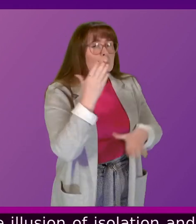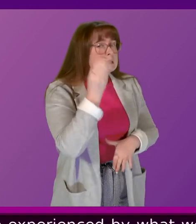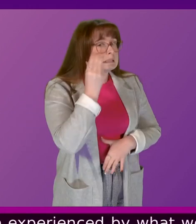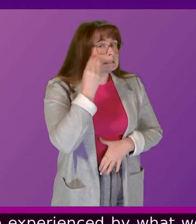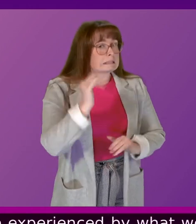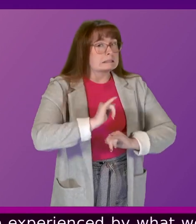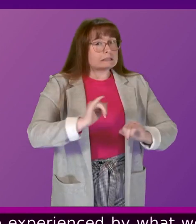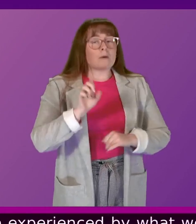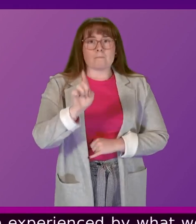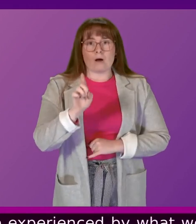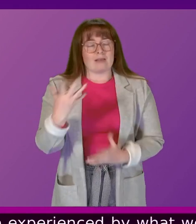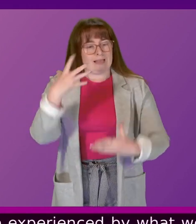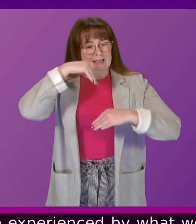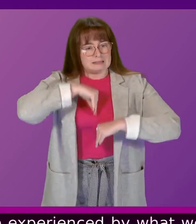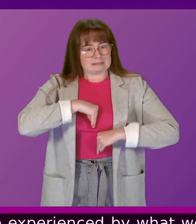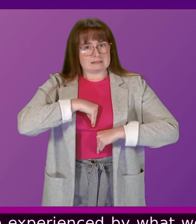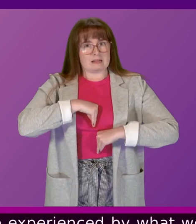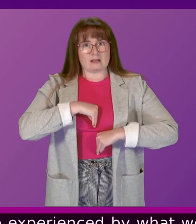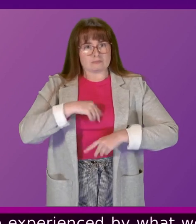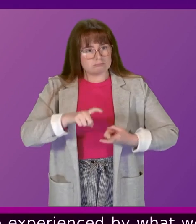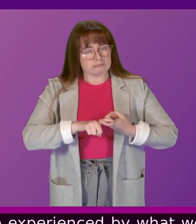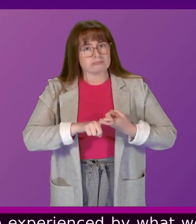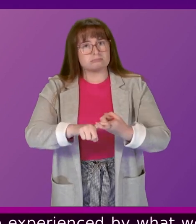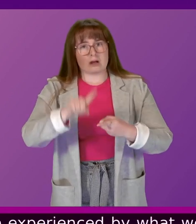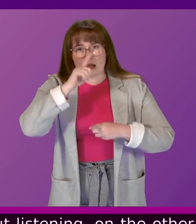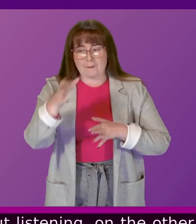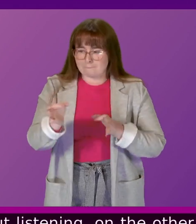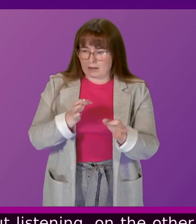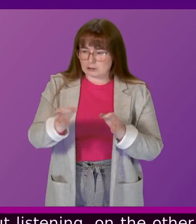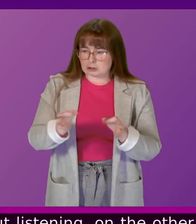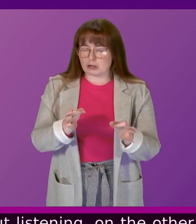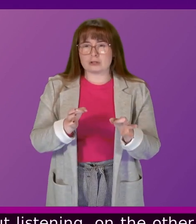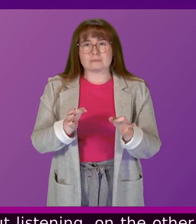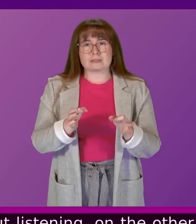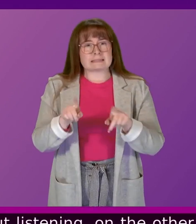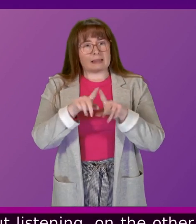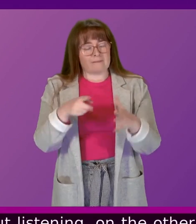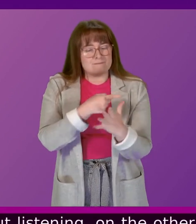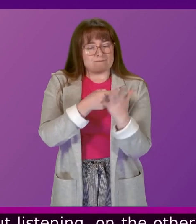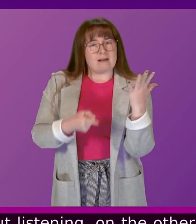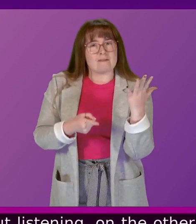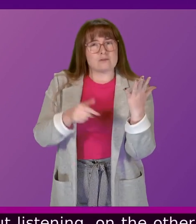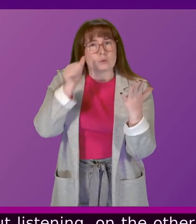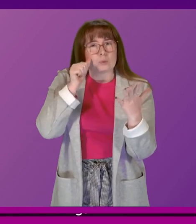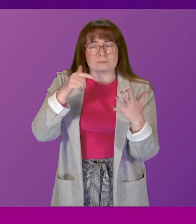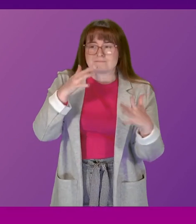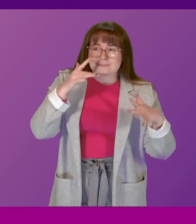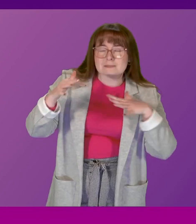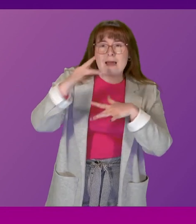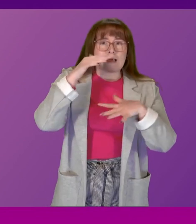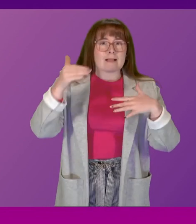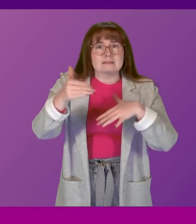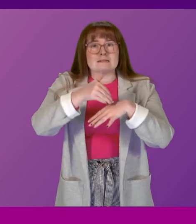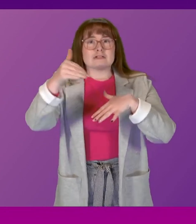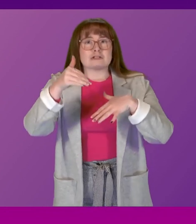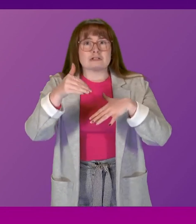But listening, on the other hand, cannot be measured. It's a sort of mysterious sixth sense that